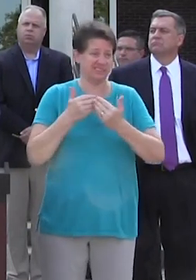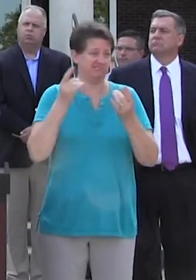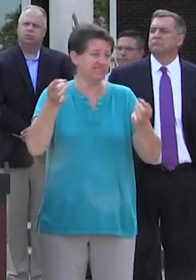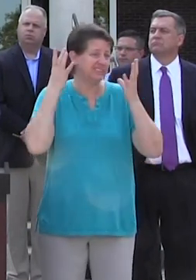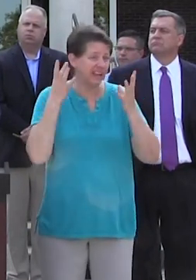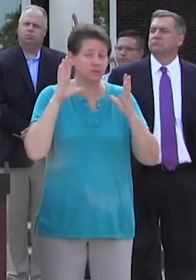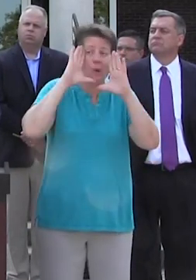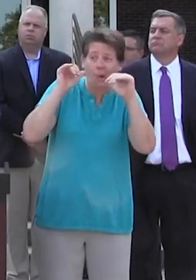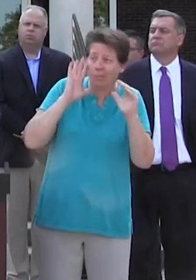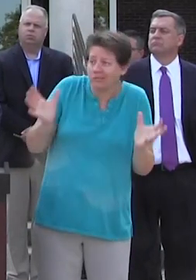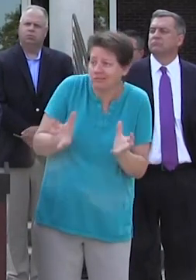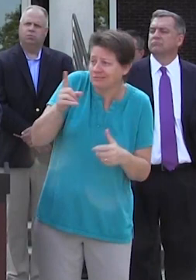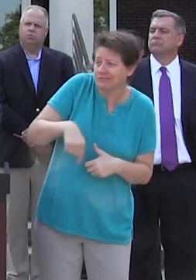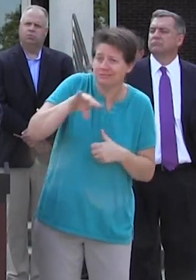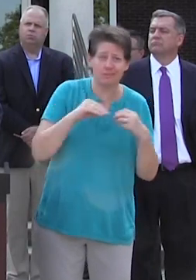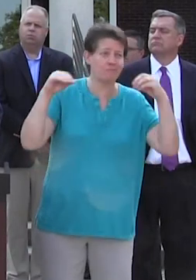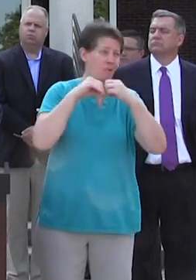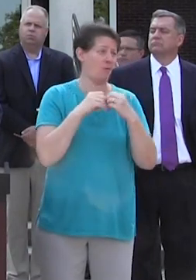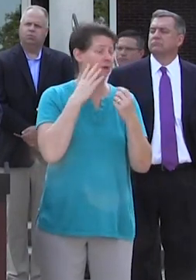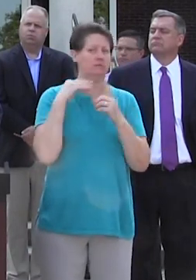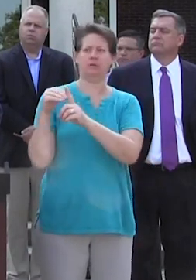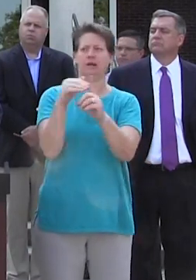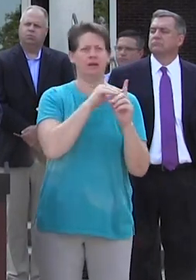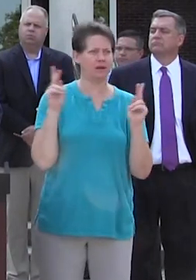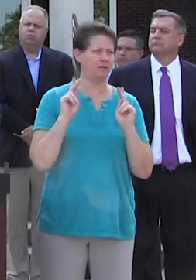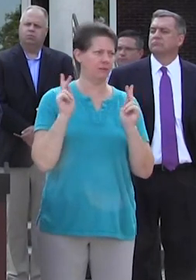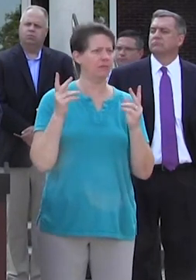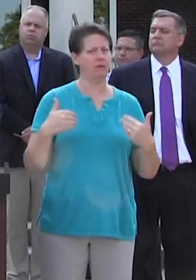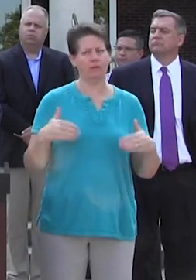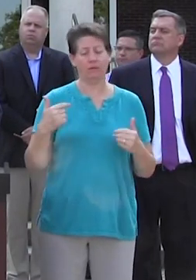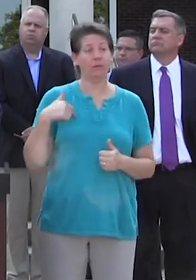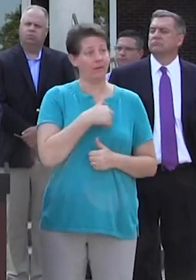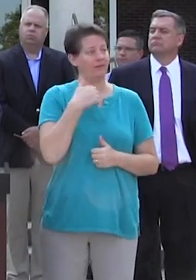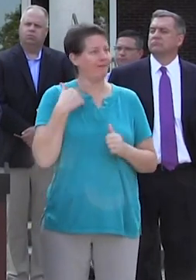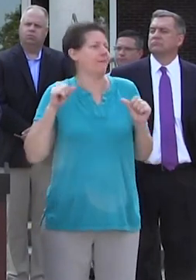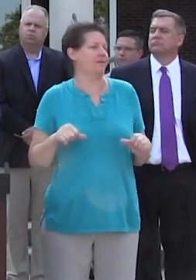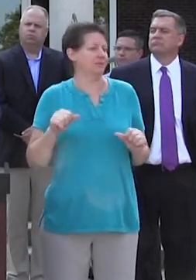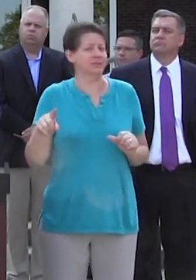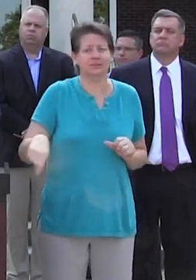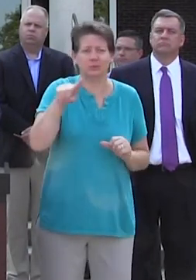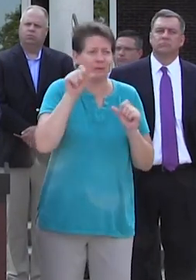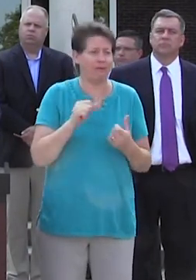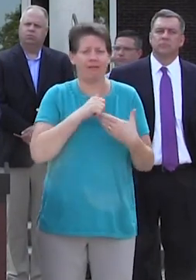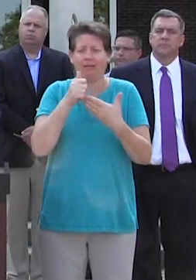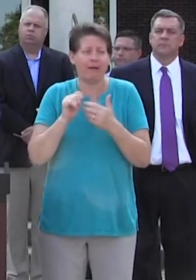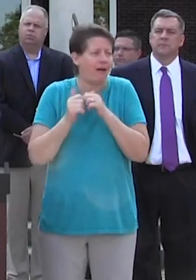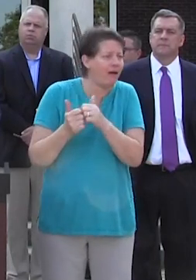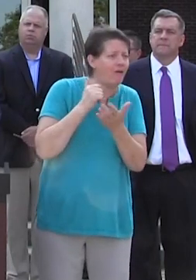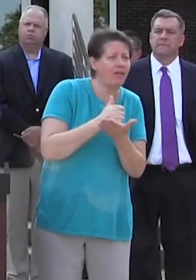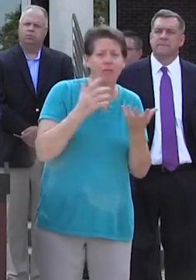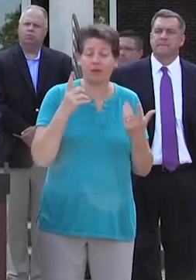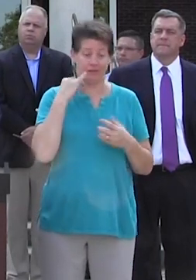will encourage more and remind people all across the state that we do have ways that they can help, even if they can't get